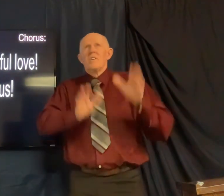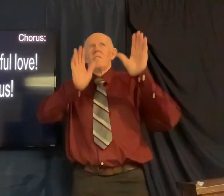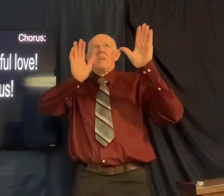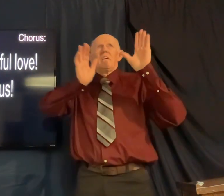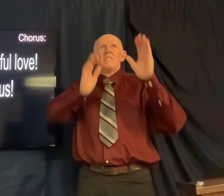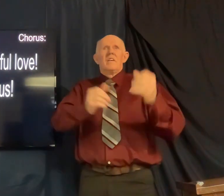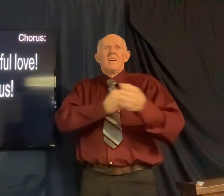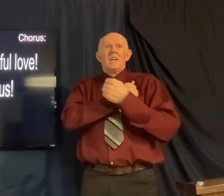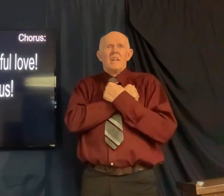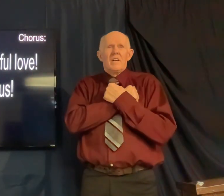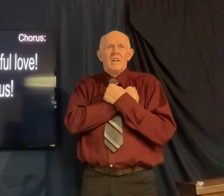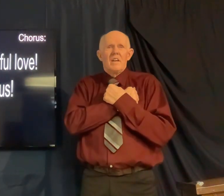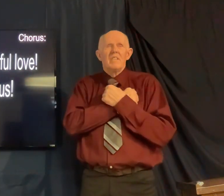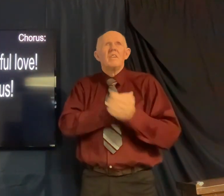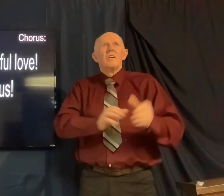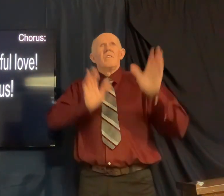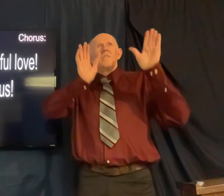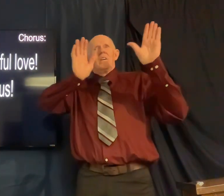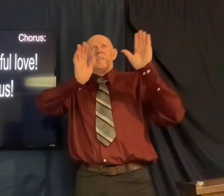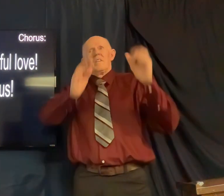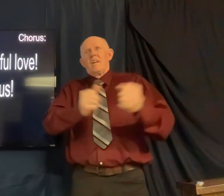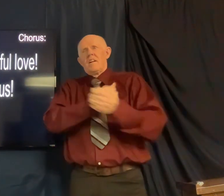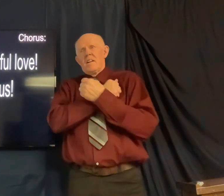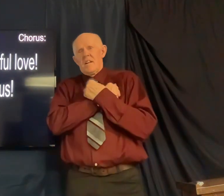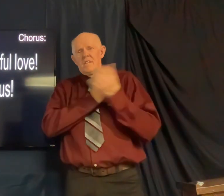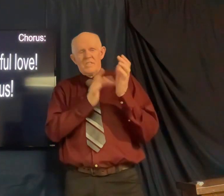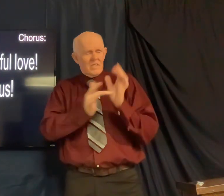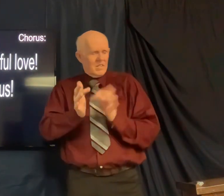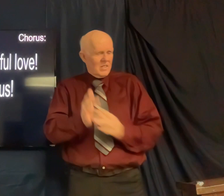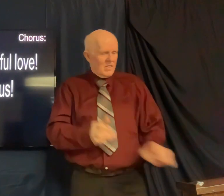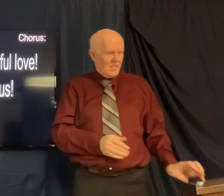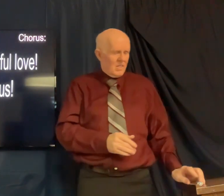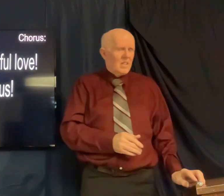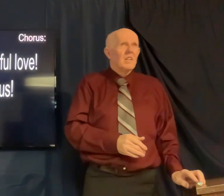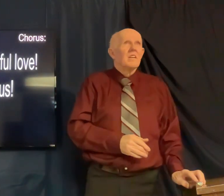love, wonderful love, wonderful love of Jesus.